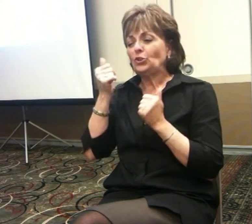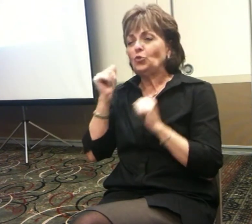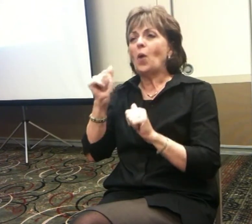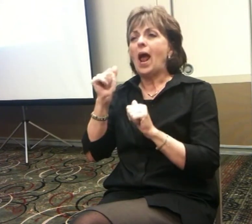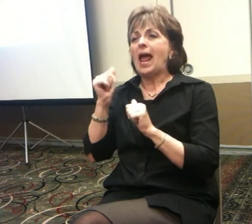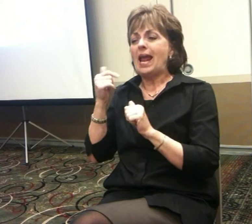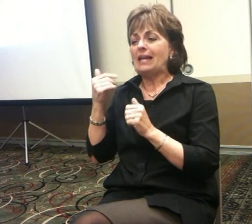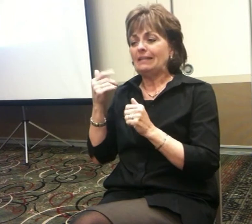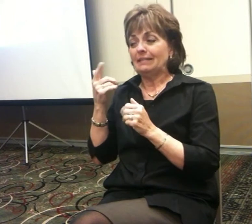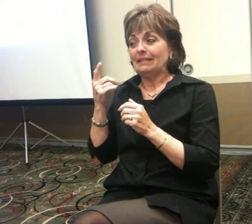Billy.